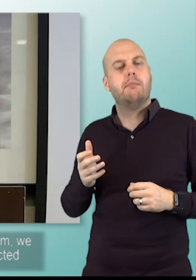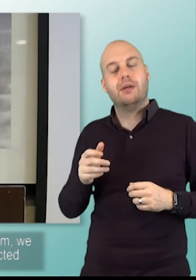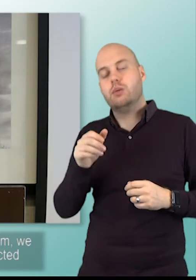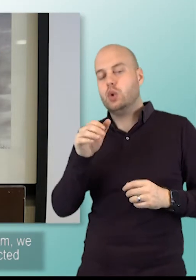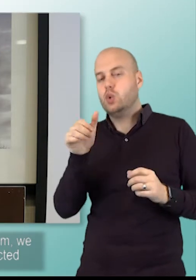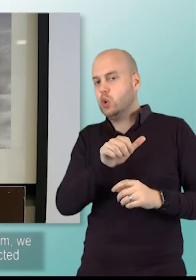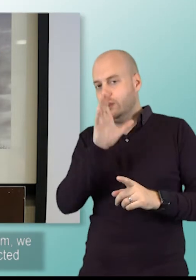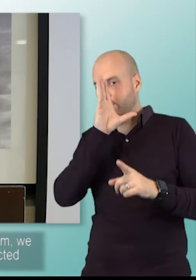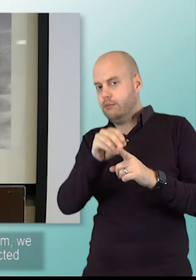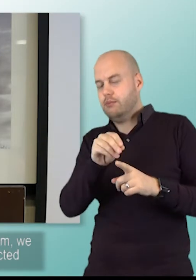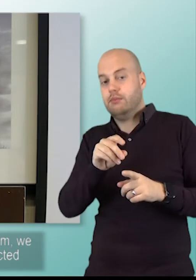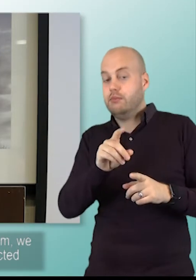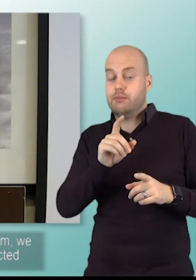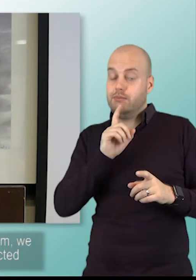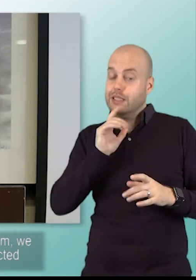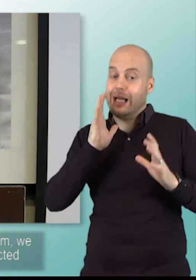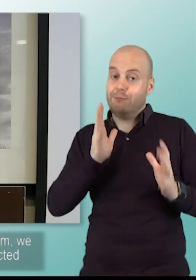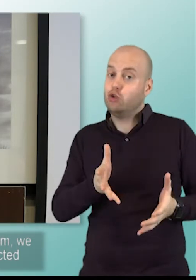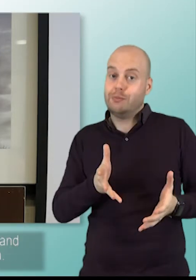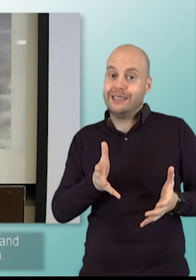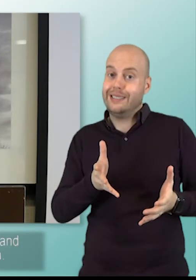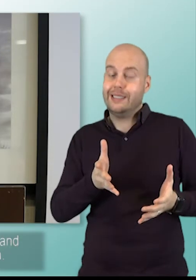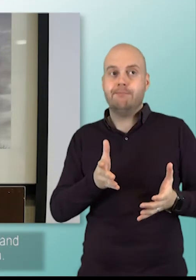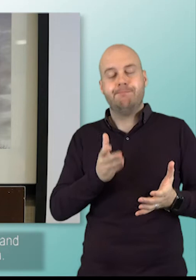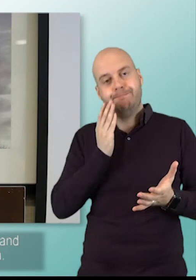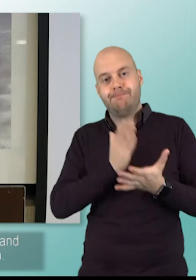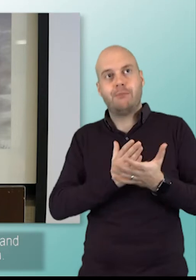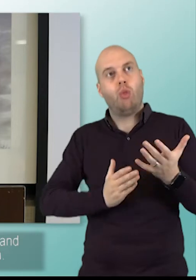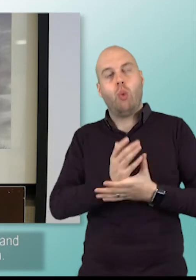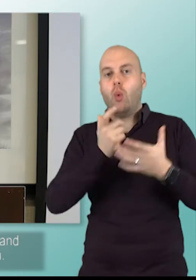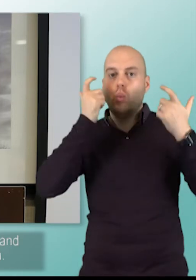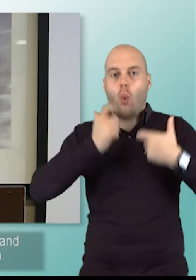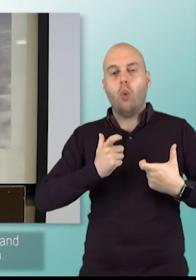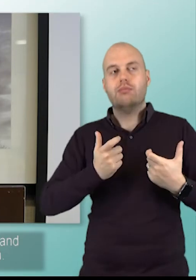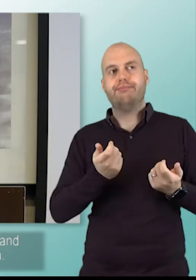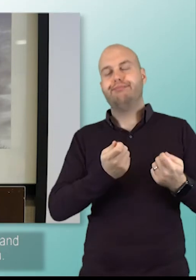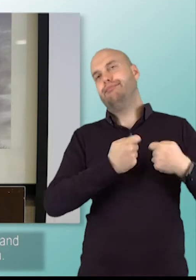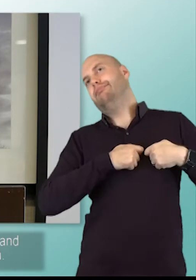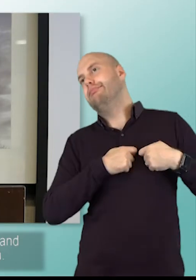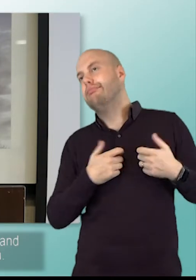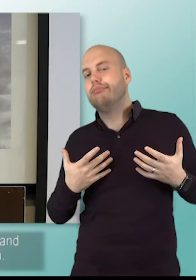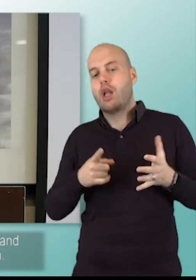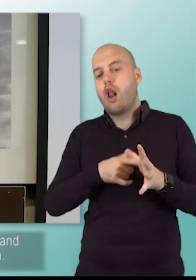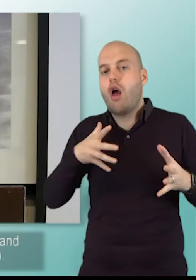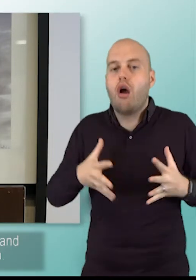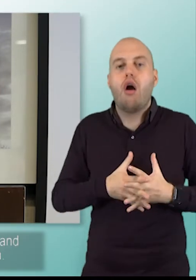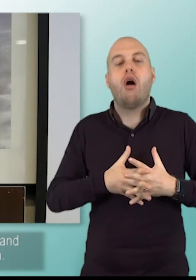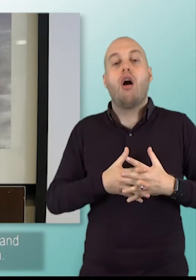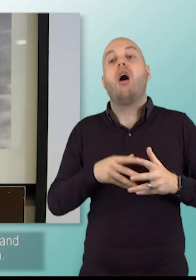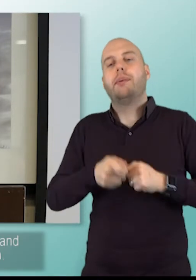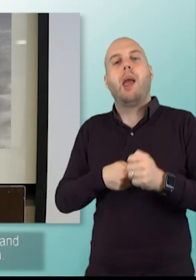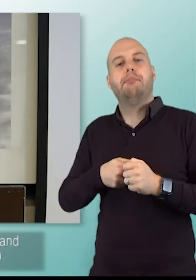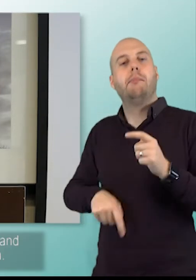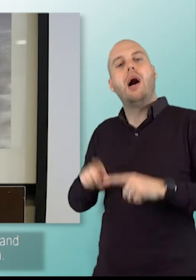point, there does not have to be a conviction through a court of law for that person to be barred and placed on the